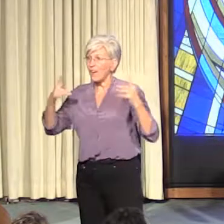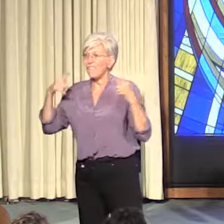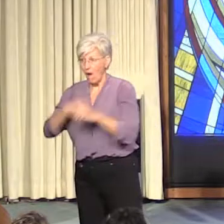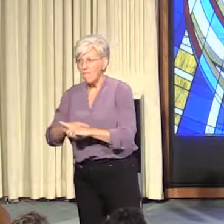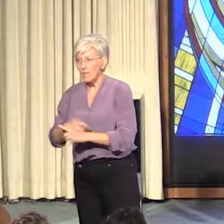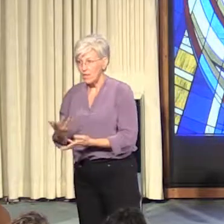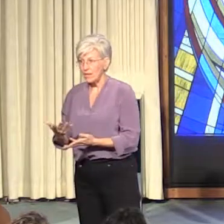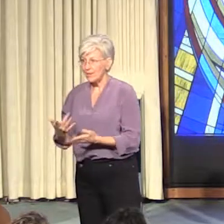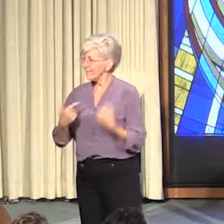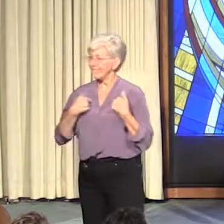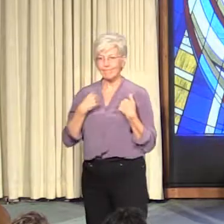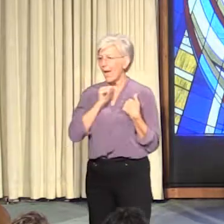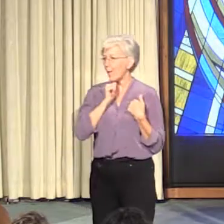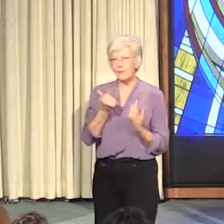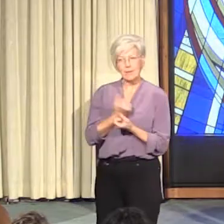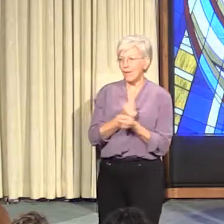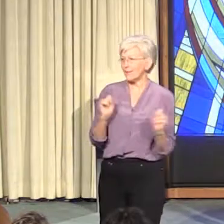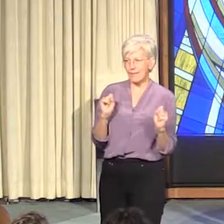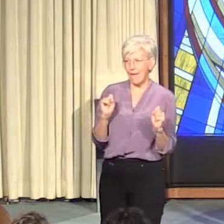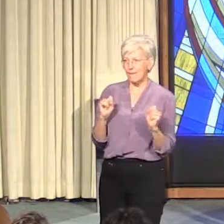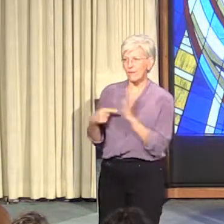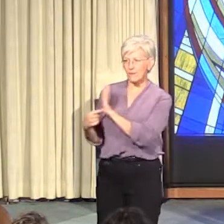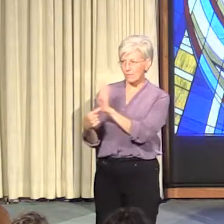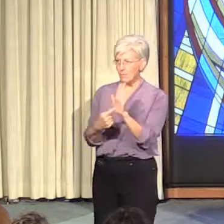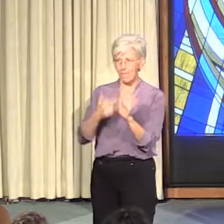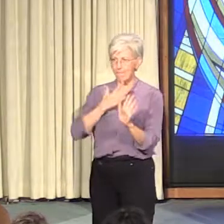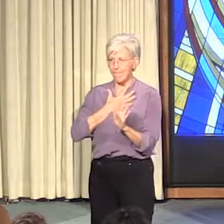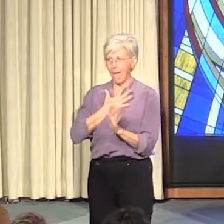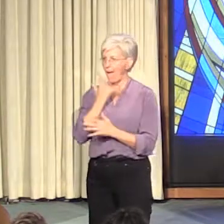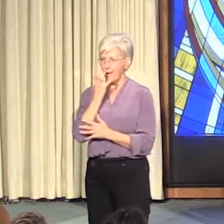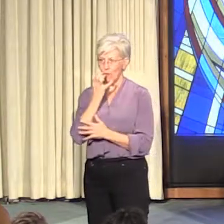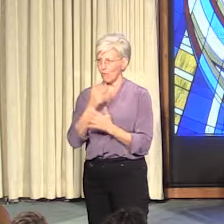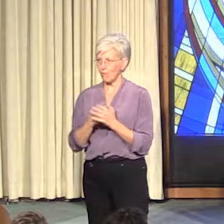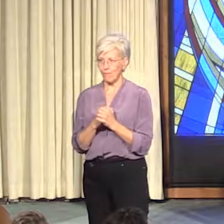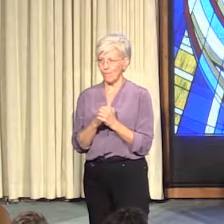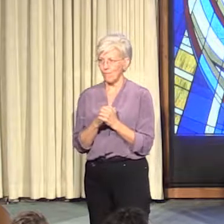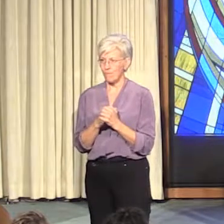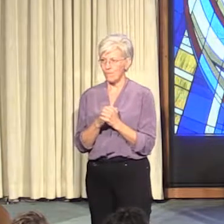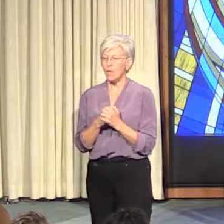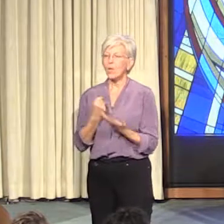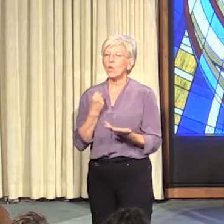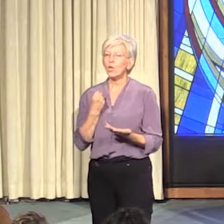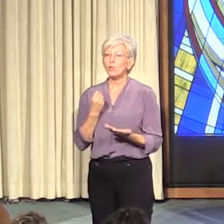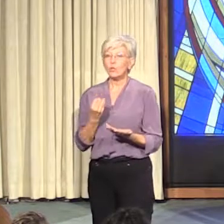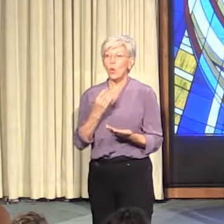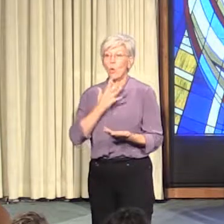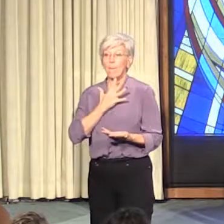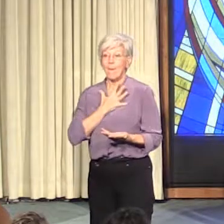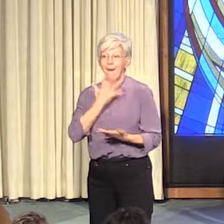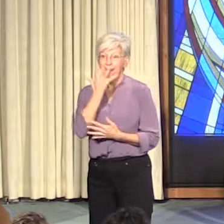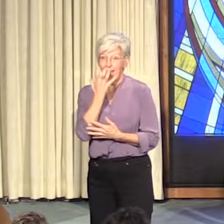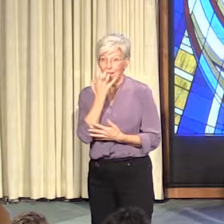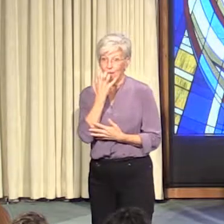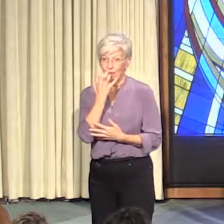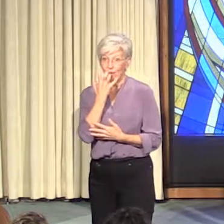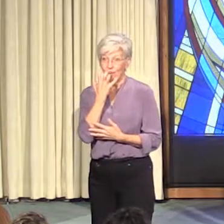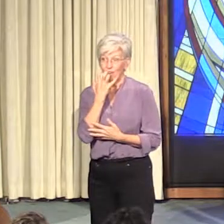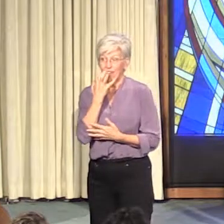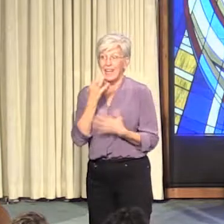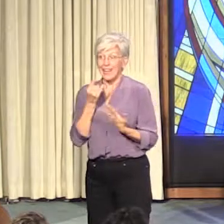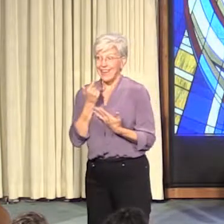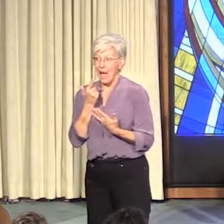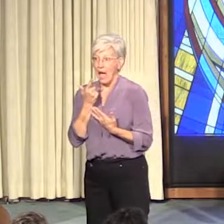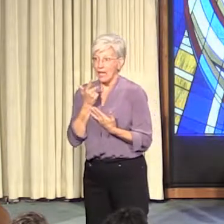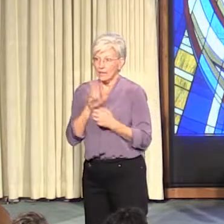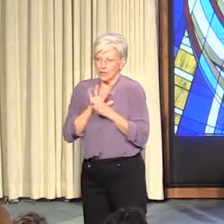I was not safe displaying my anger. So my anger got shoved into the